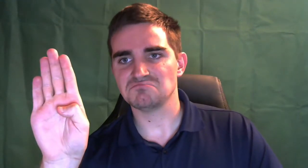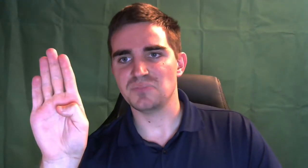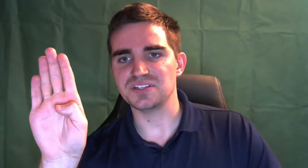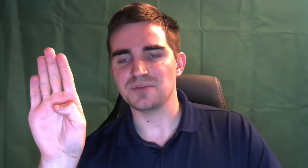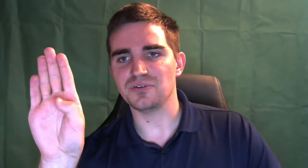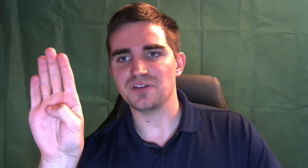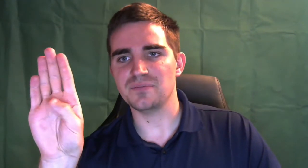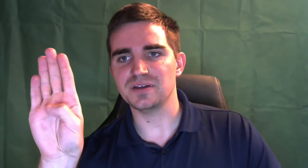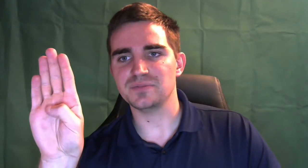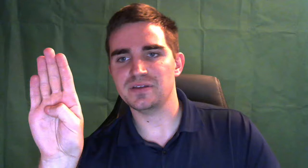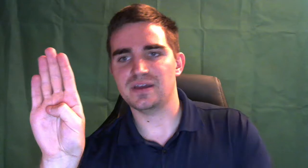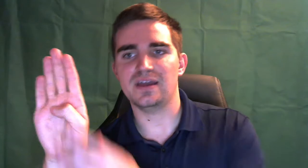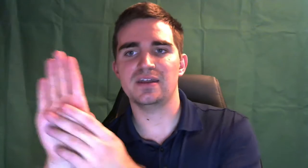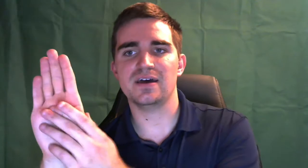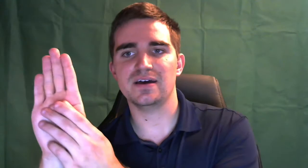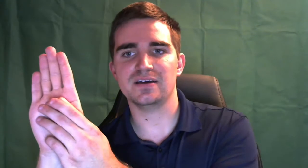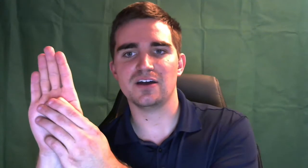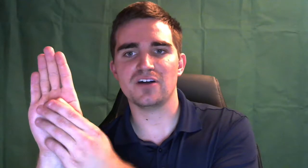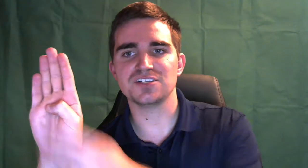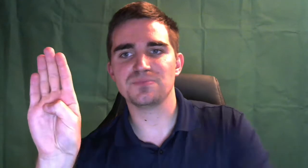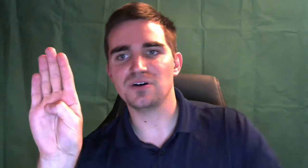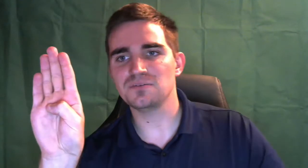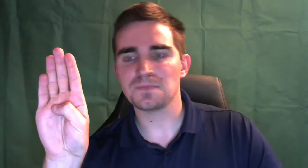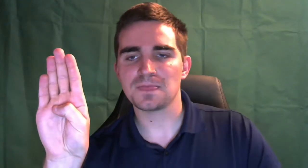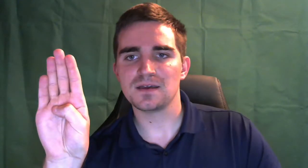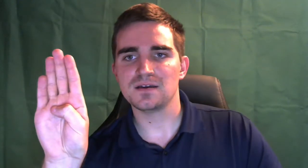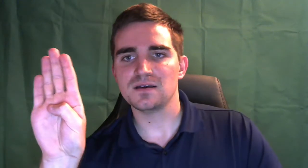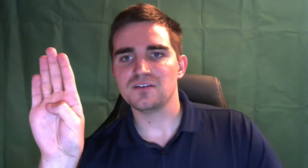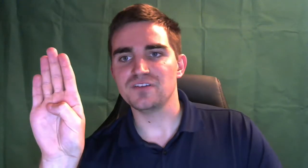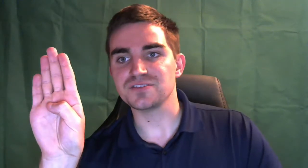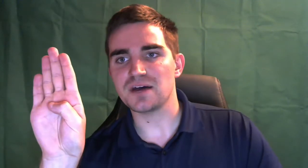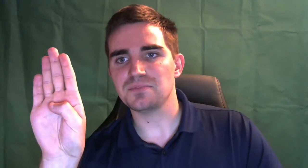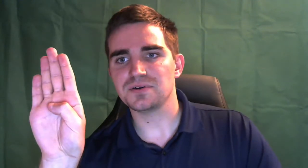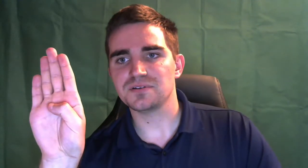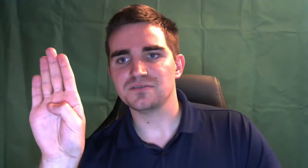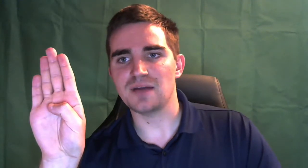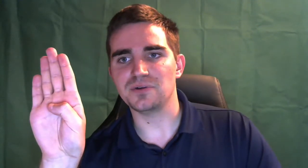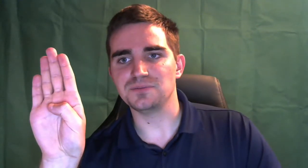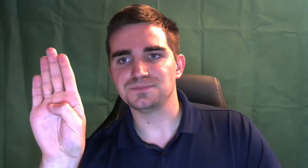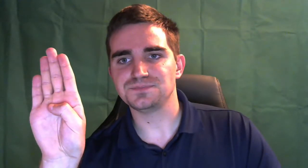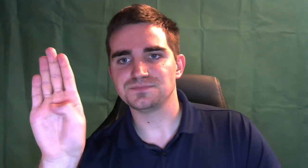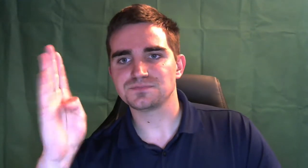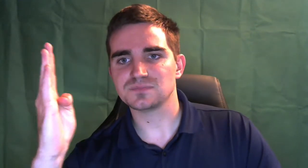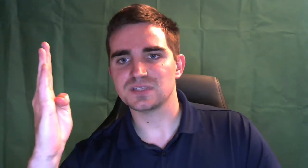Pretty simple. Thumb in across your palm, fingers up, flat palm. That's letter